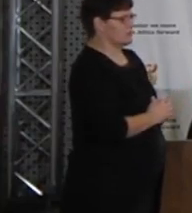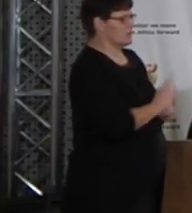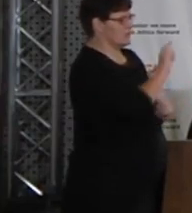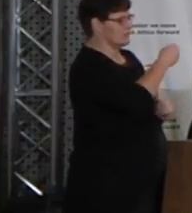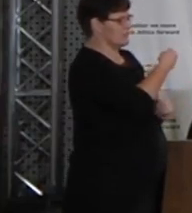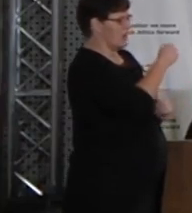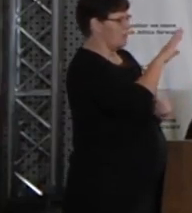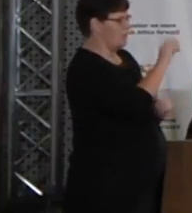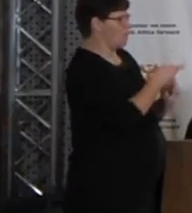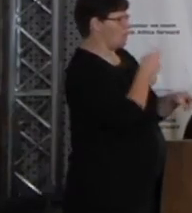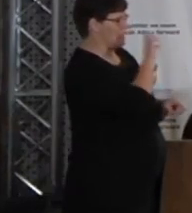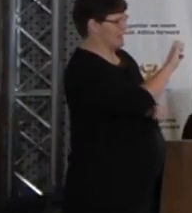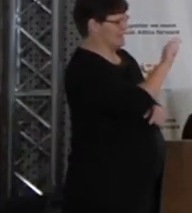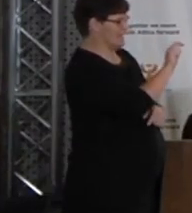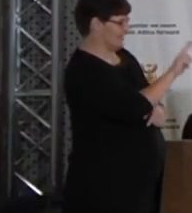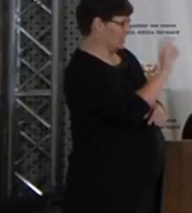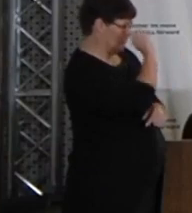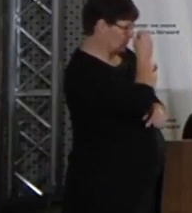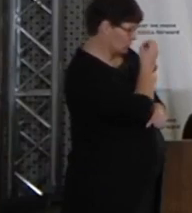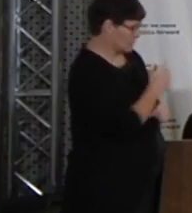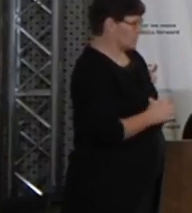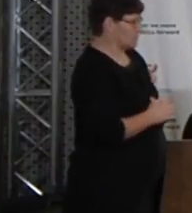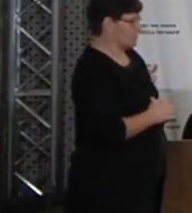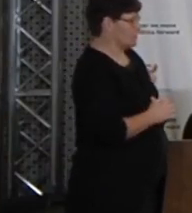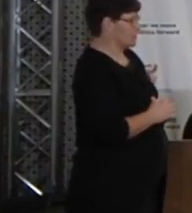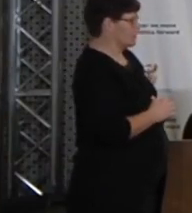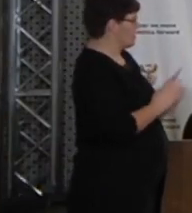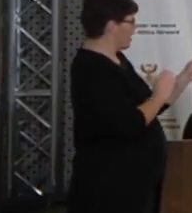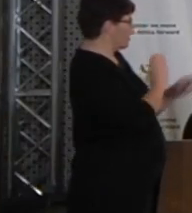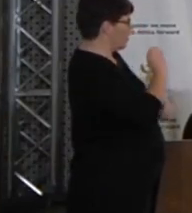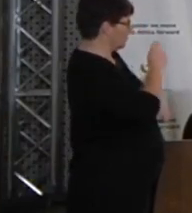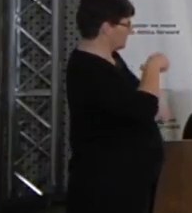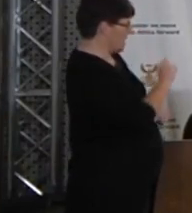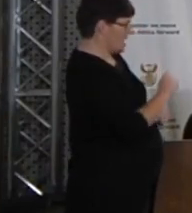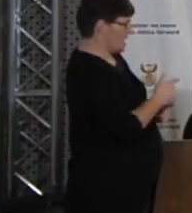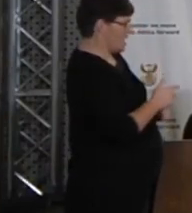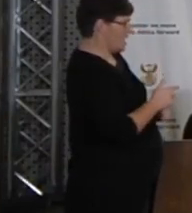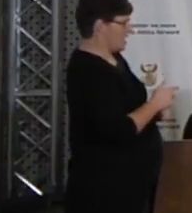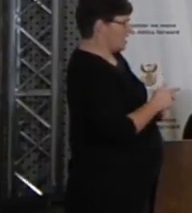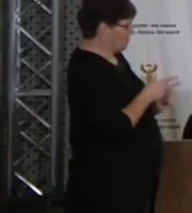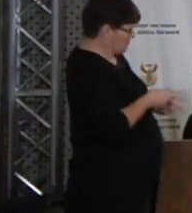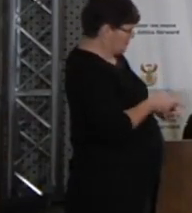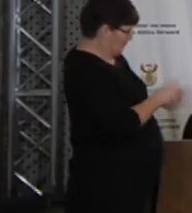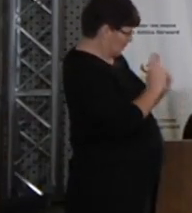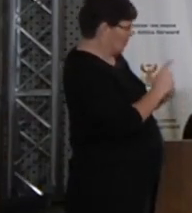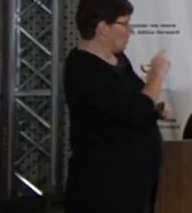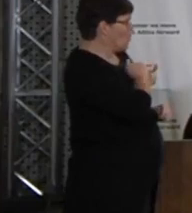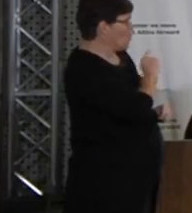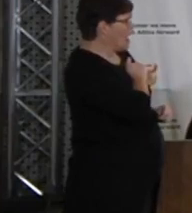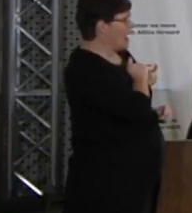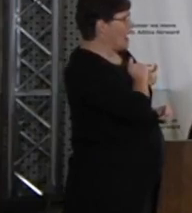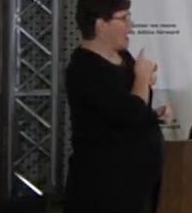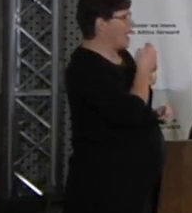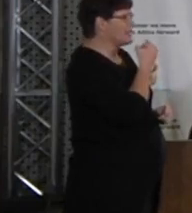from ETV News is asking the Minister of Kokta, is there no foreseeable danger in government trying to satisfy